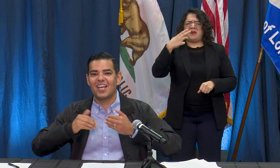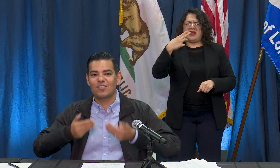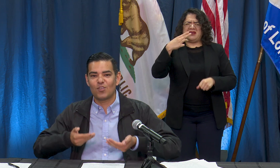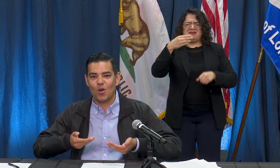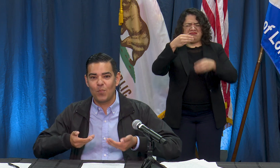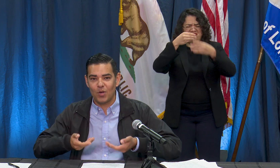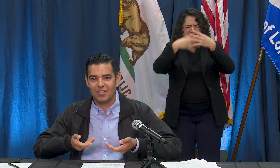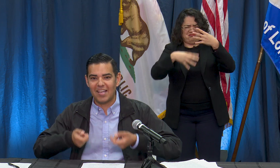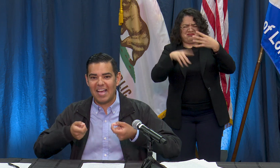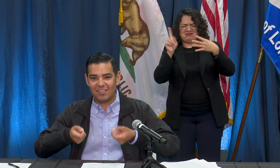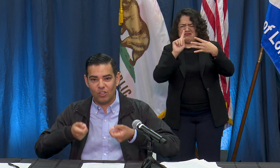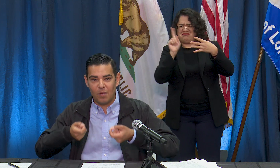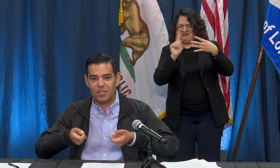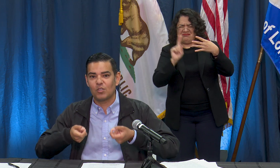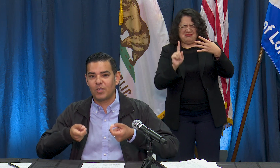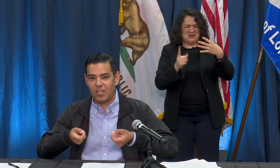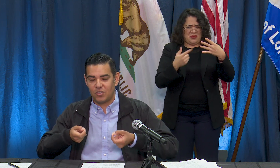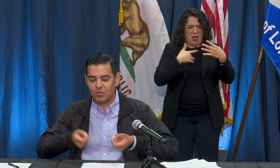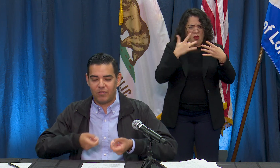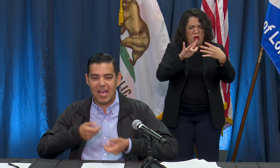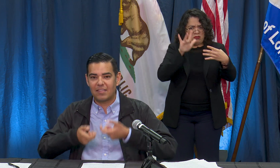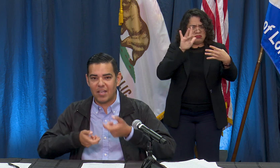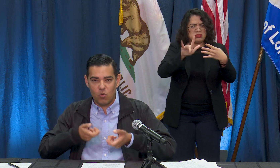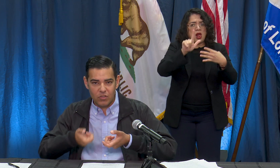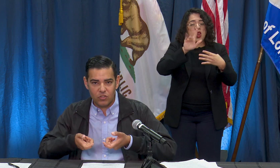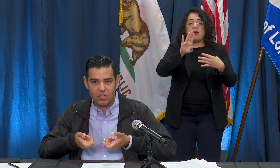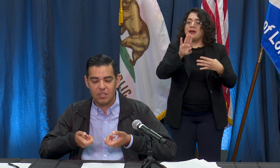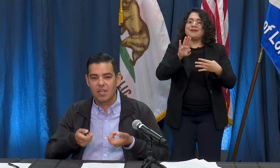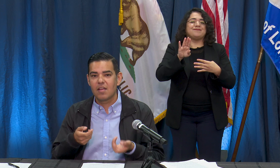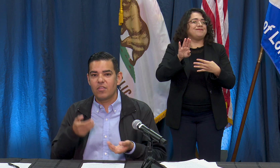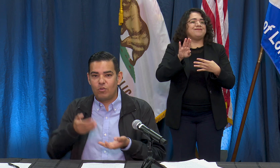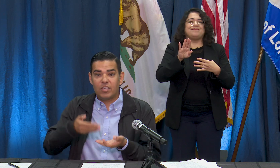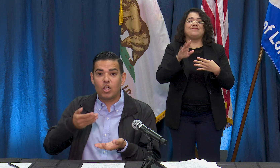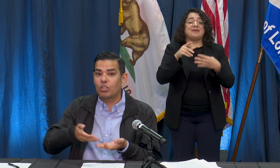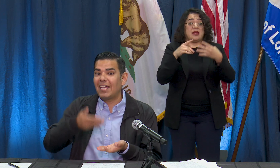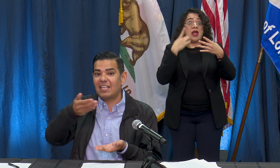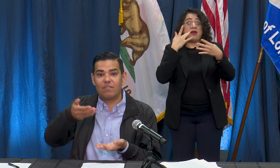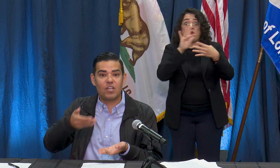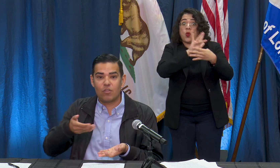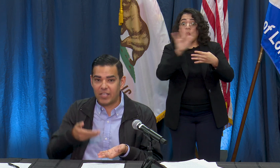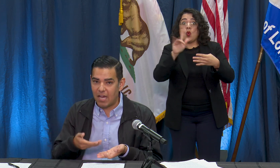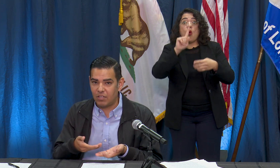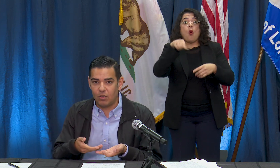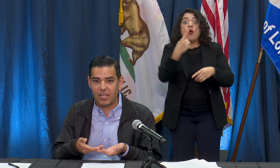all the tests are booked at the Long Beach location. So we've had that question. You can go